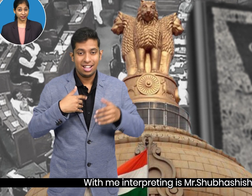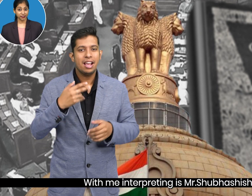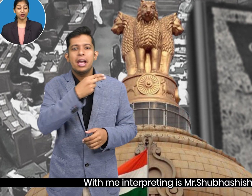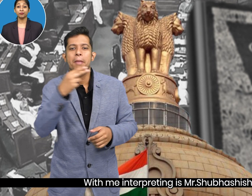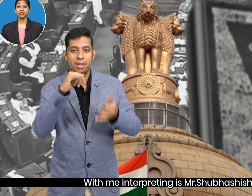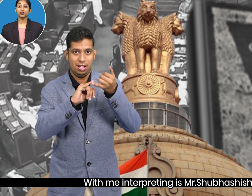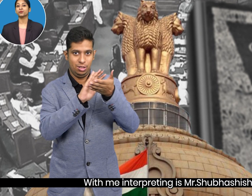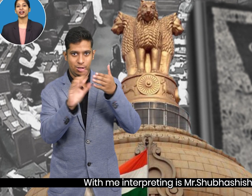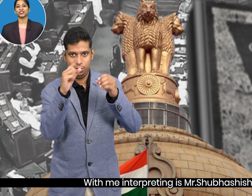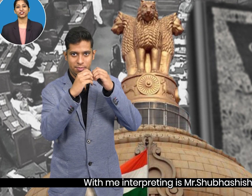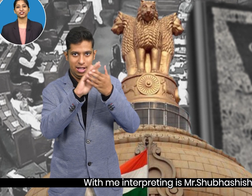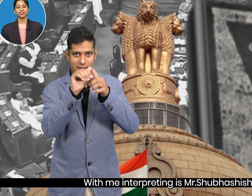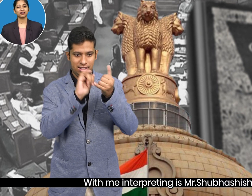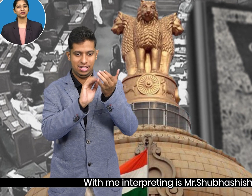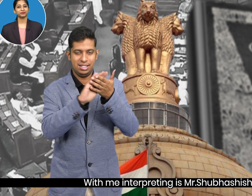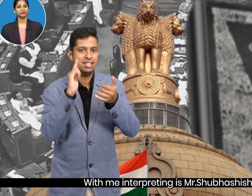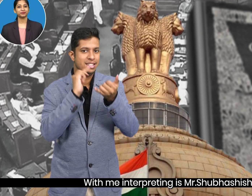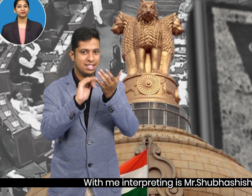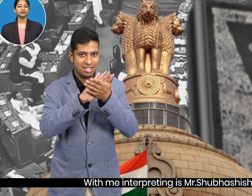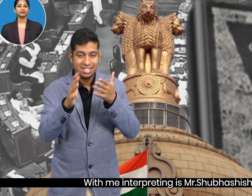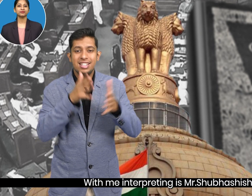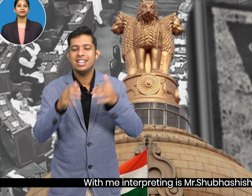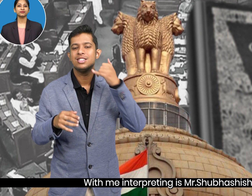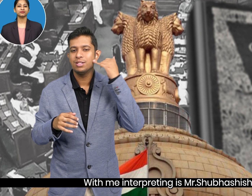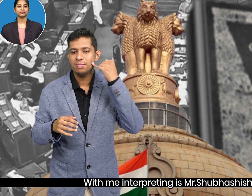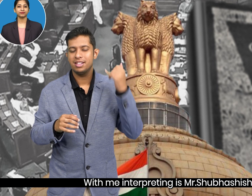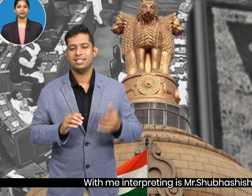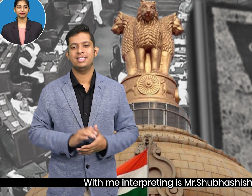interpreting is Mr. Subhashish.